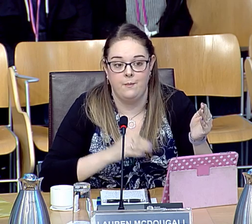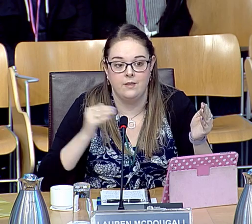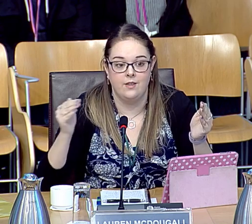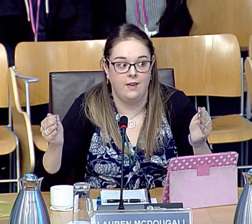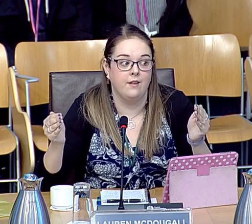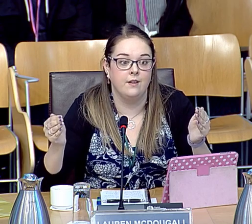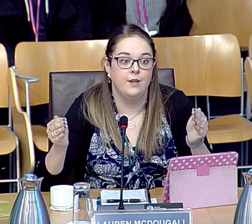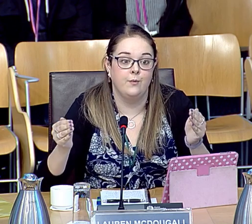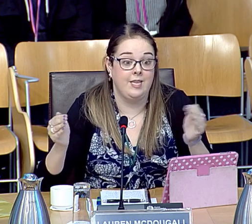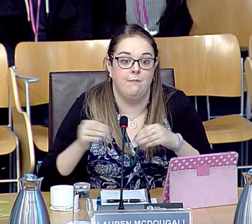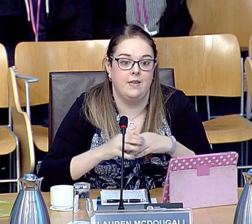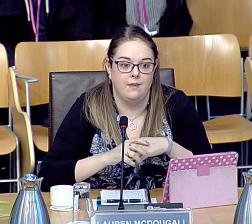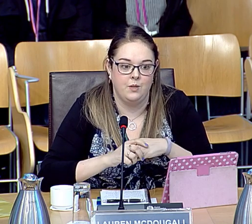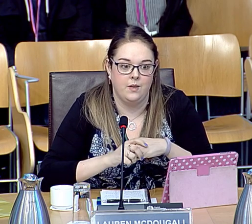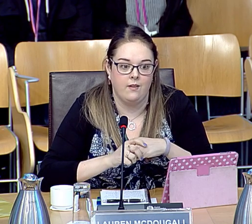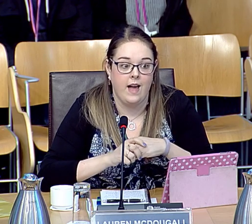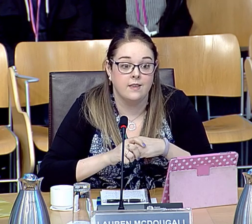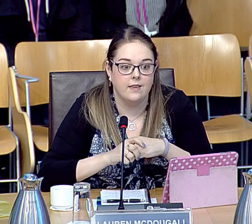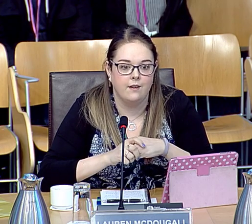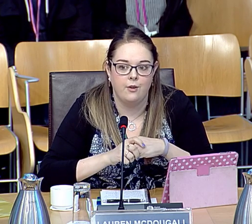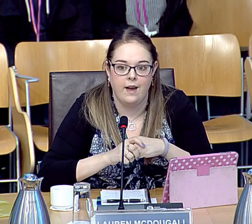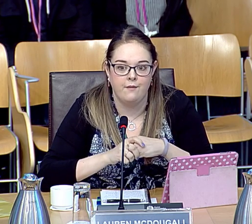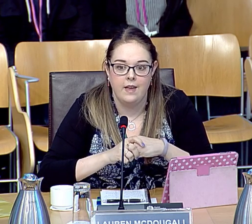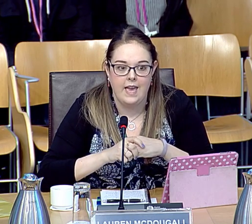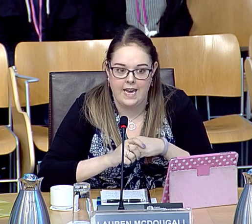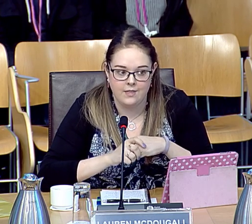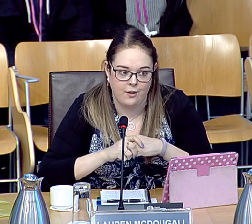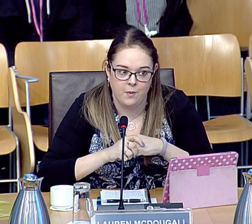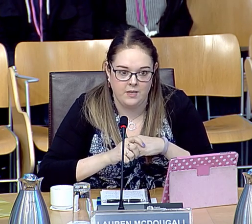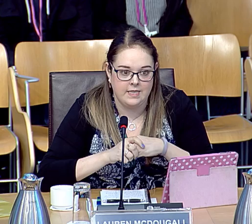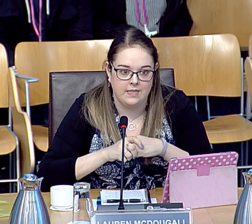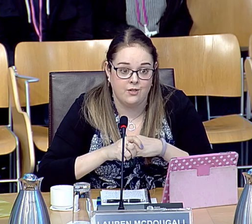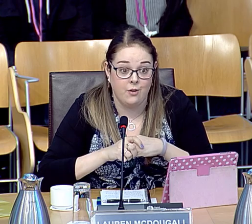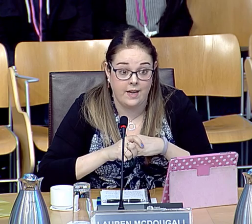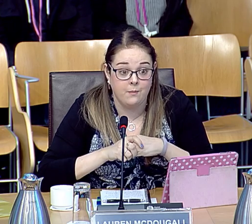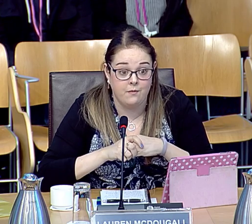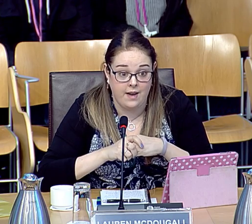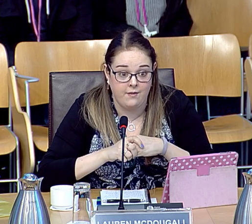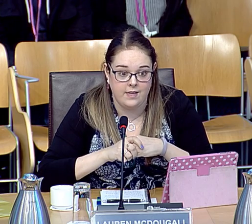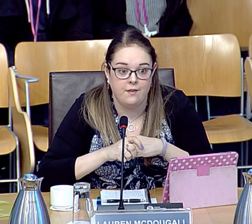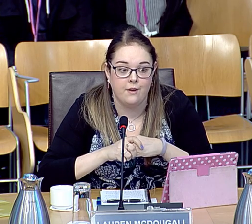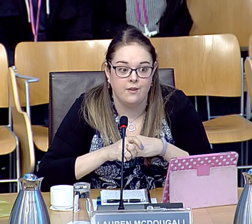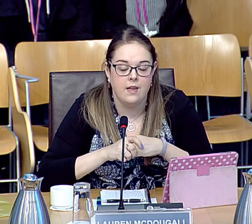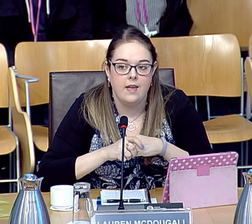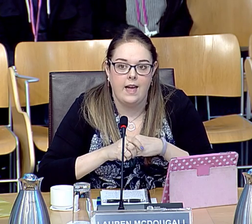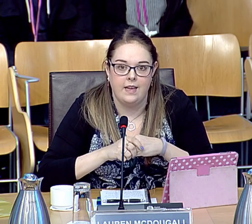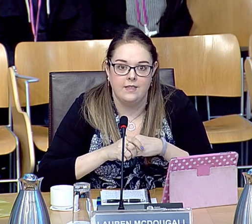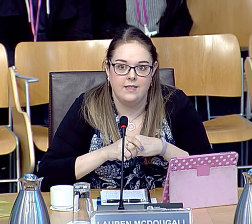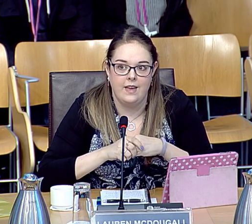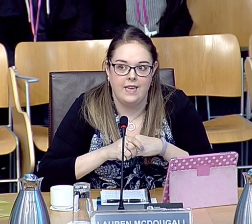campus to the other with 10 minutes in between a class. And if you have any sort of mobility needs at all, that can be very, very difficult. And it's